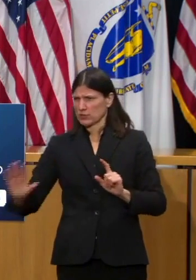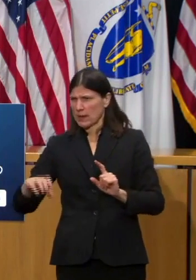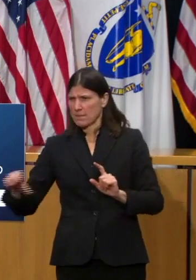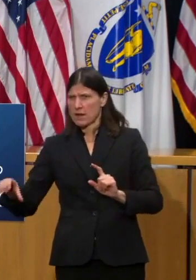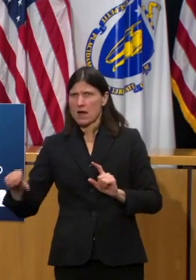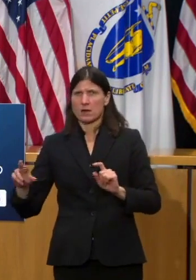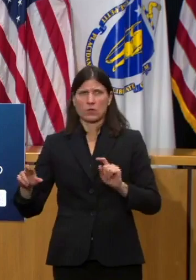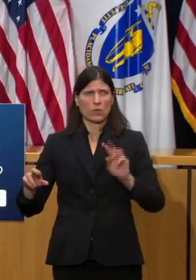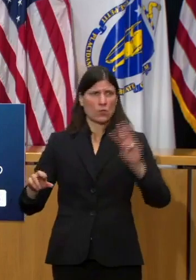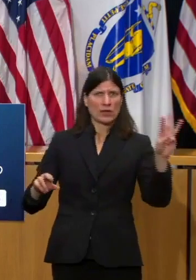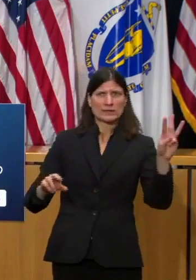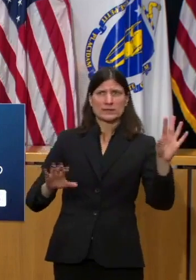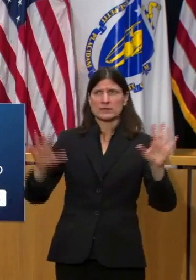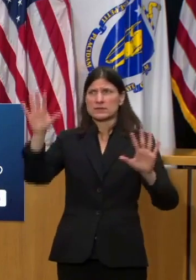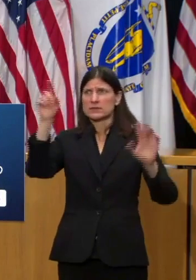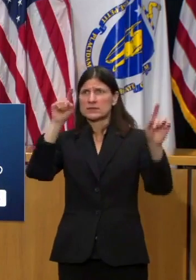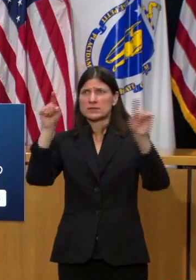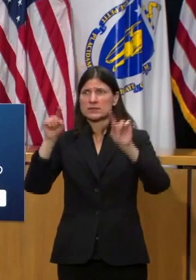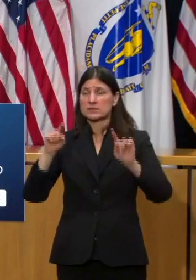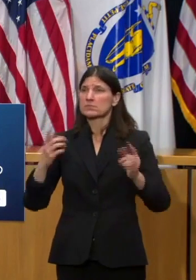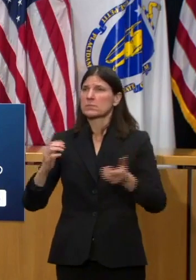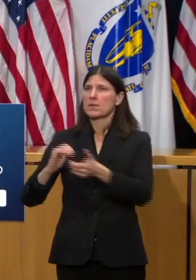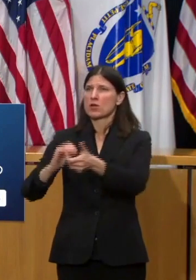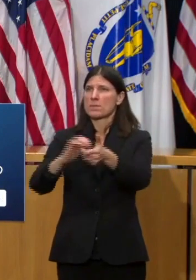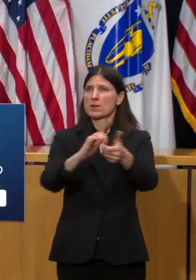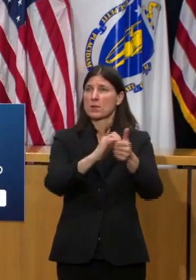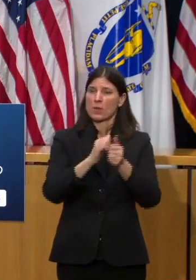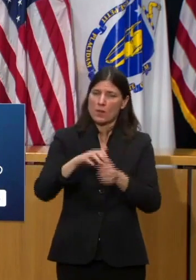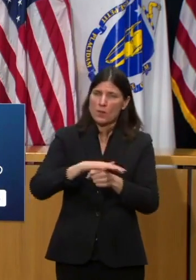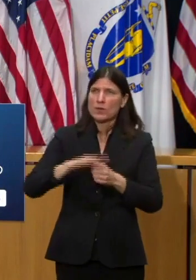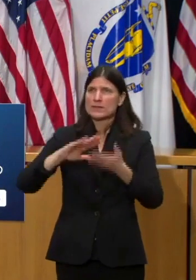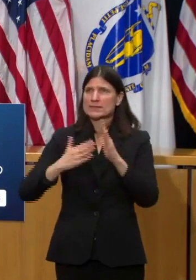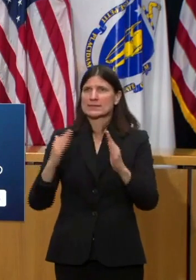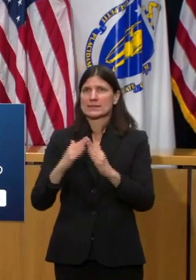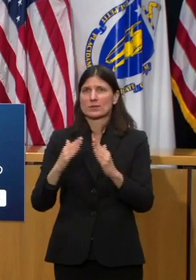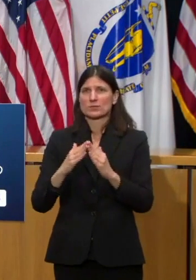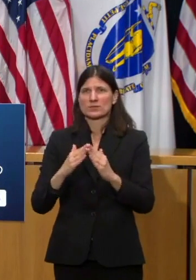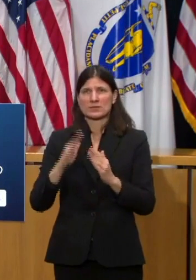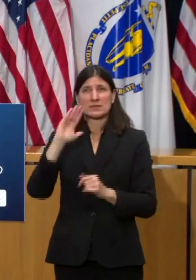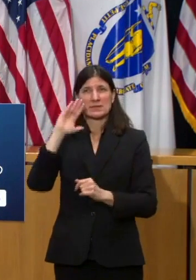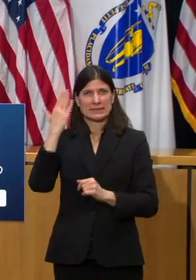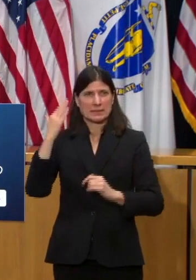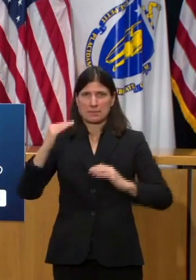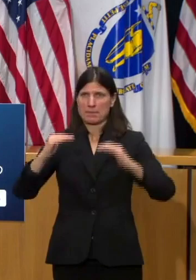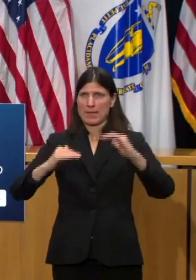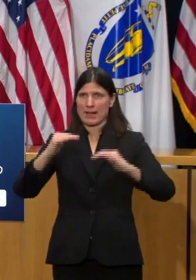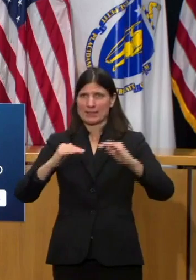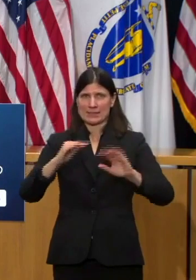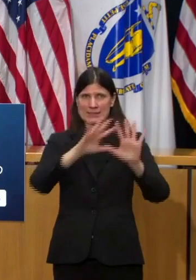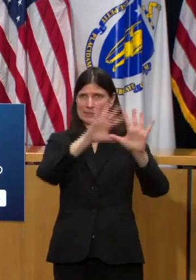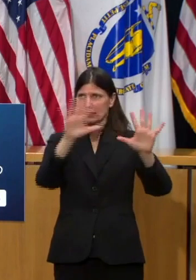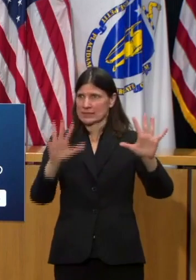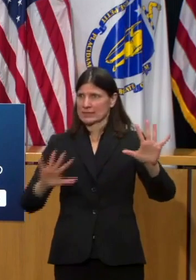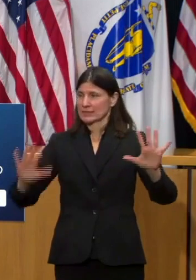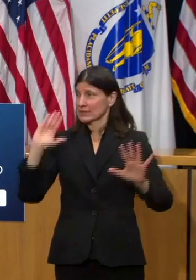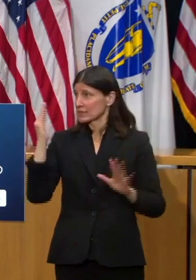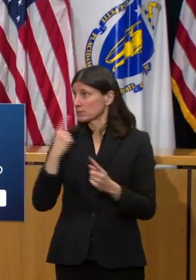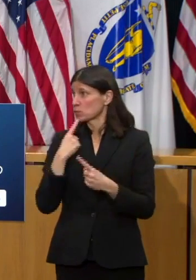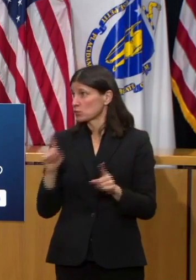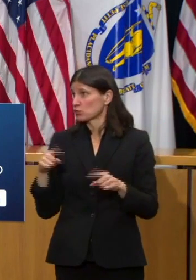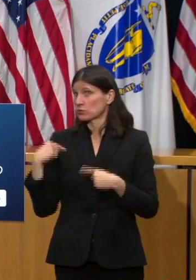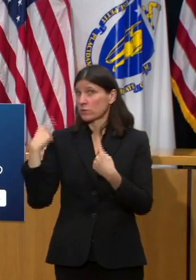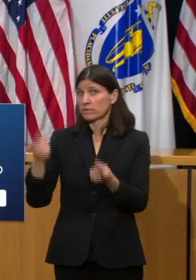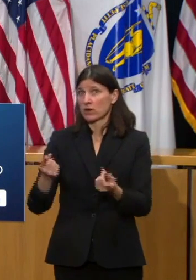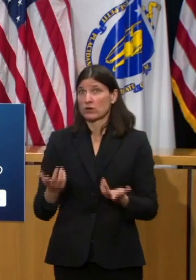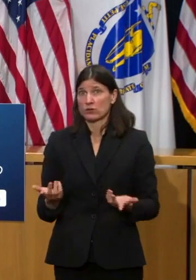say like 13 or 14 all in. 13? Sort of hard to reach areas. There's not a lot of other options